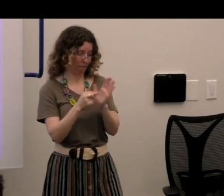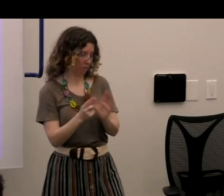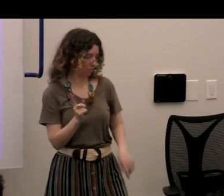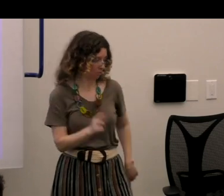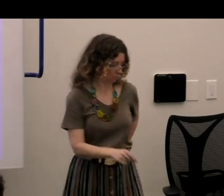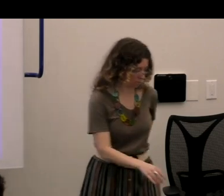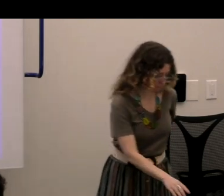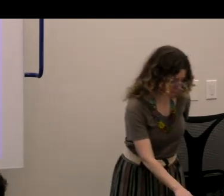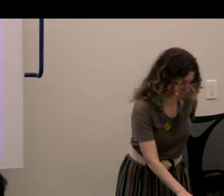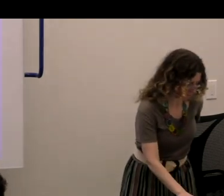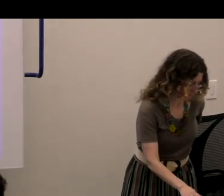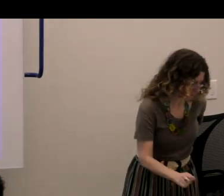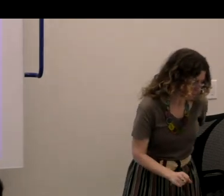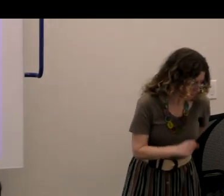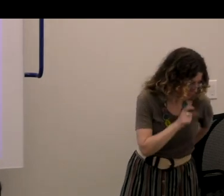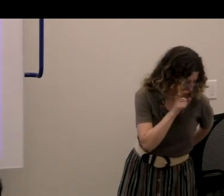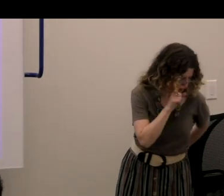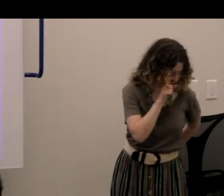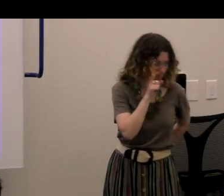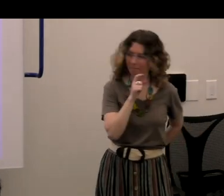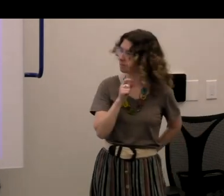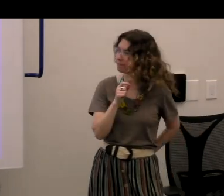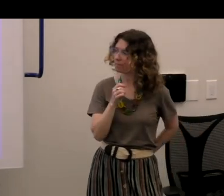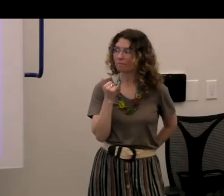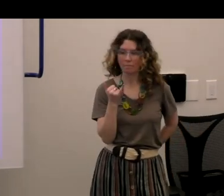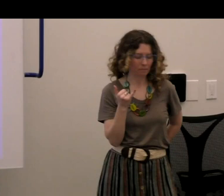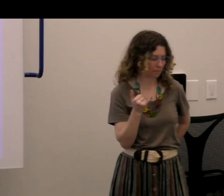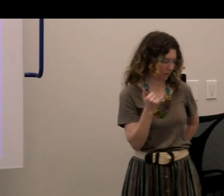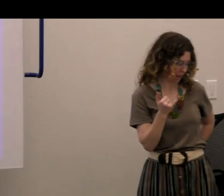which are two very different types, right?